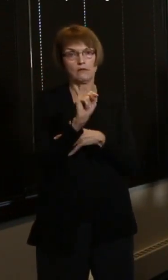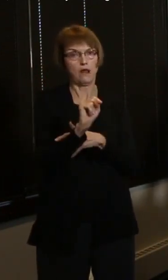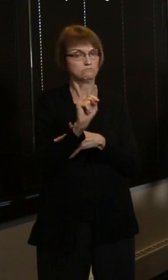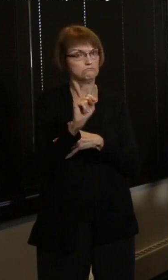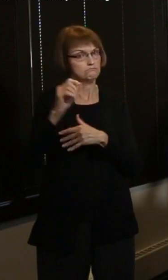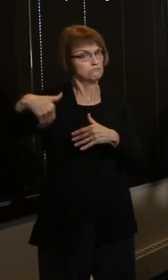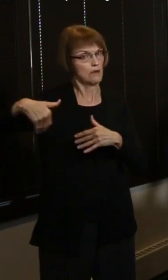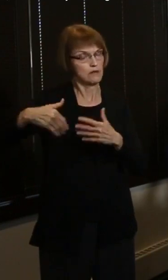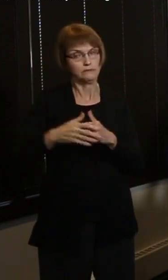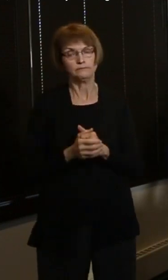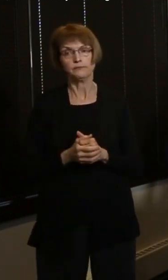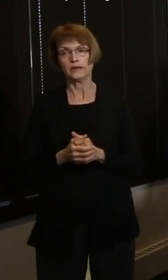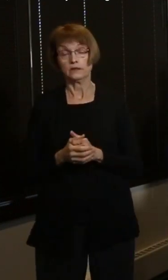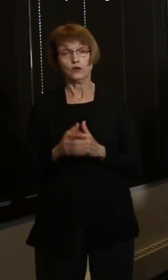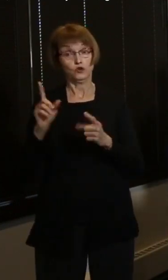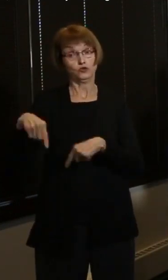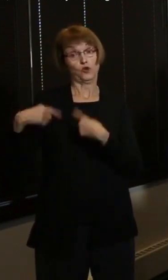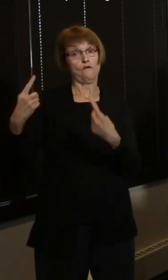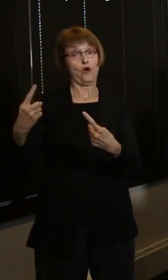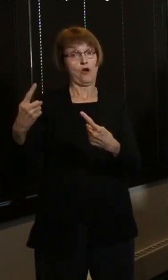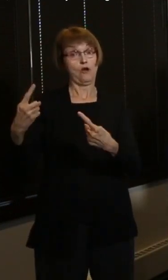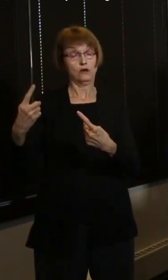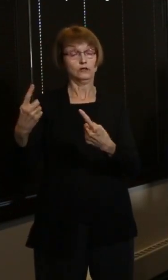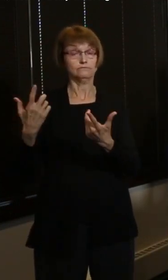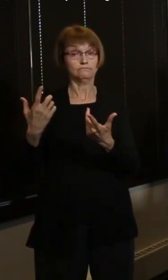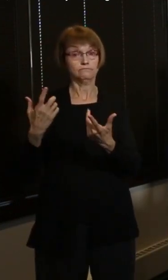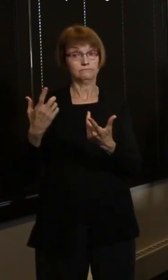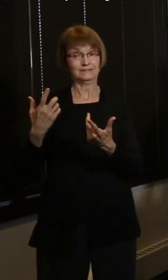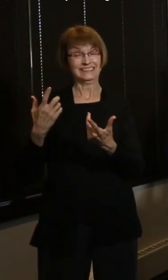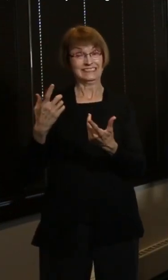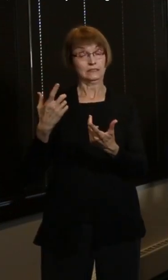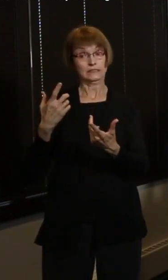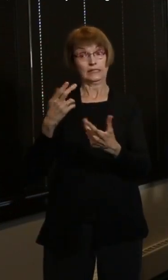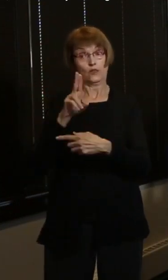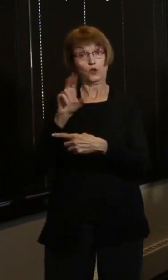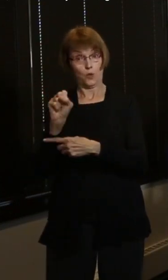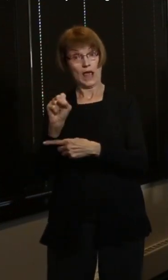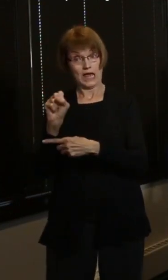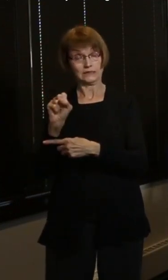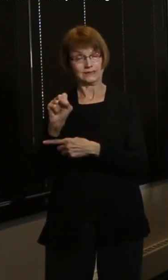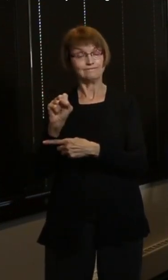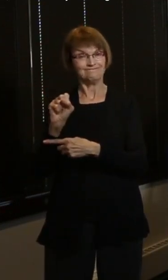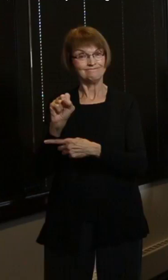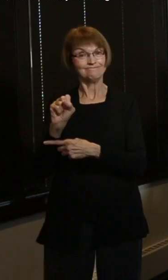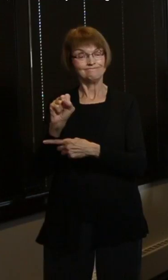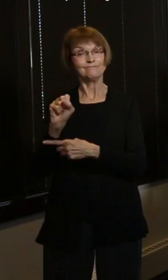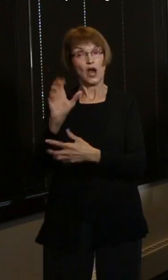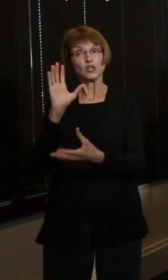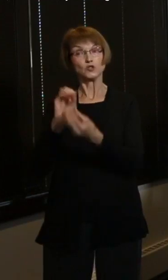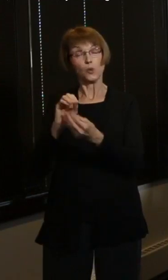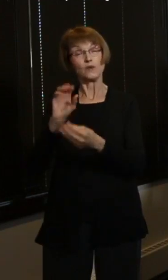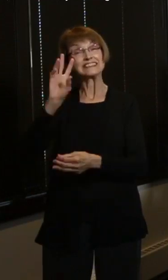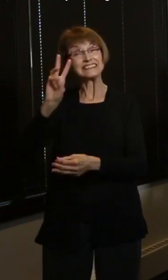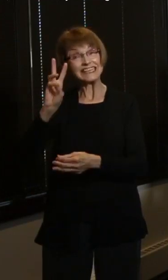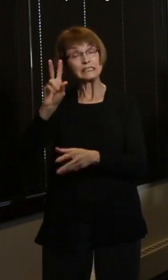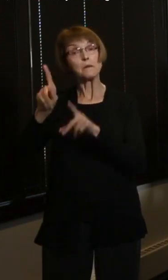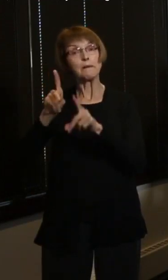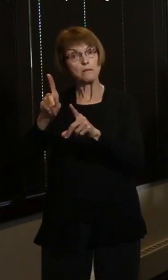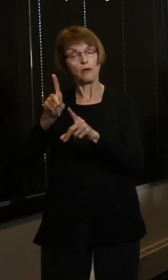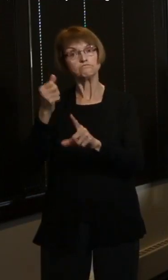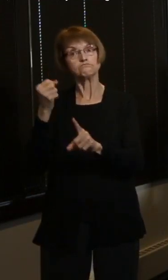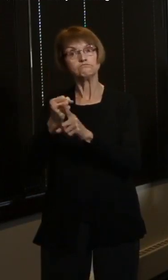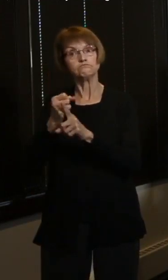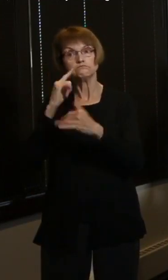time, there's been 6 cases of blood clots reported in the United States on close